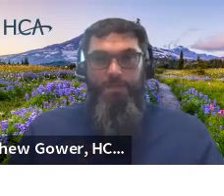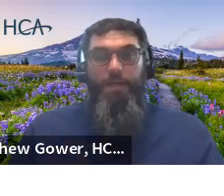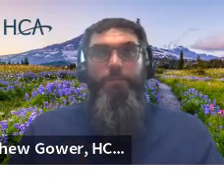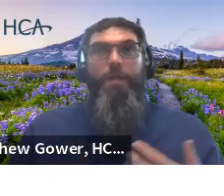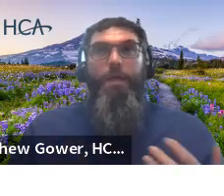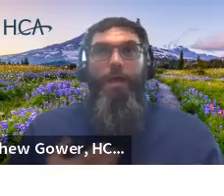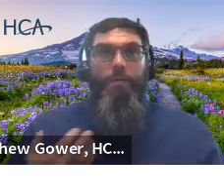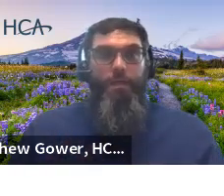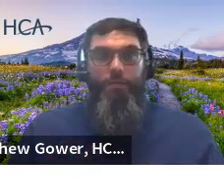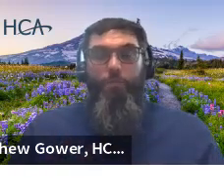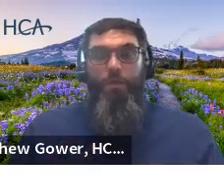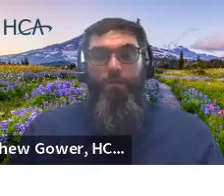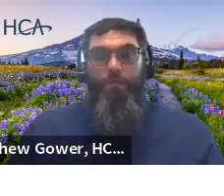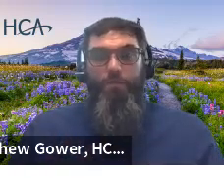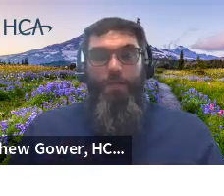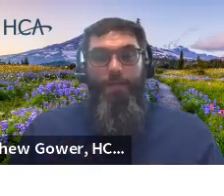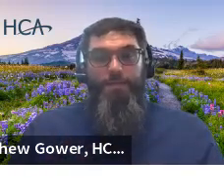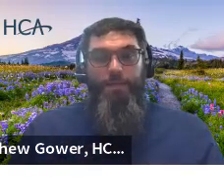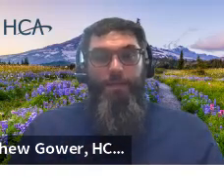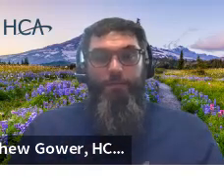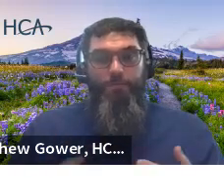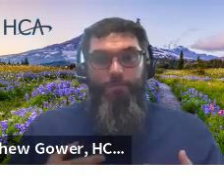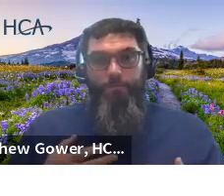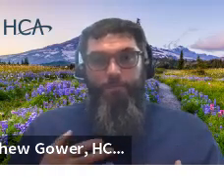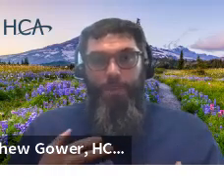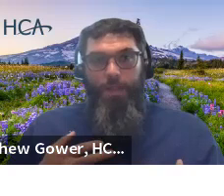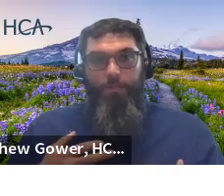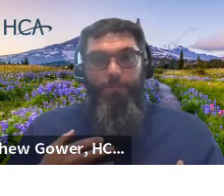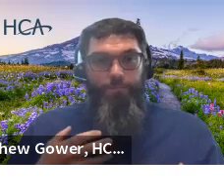most of the time, and working to do that last line of